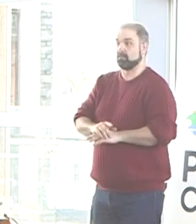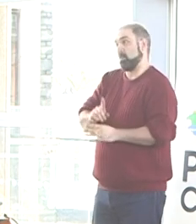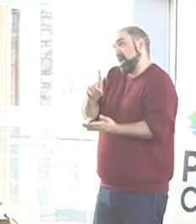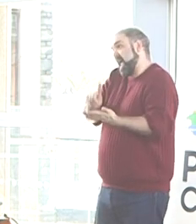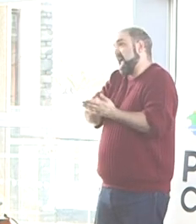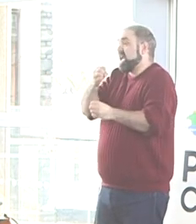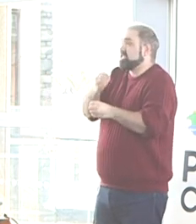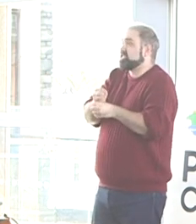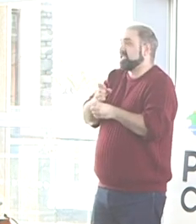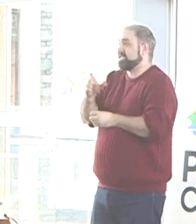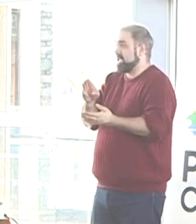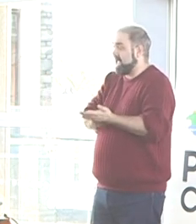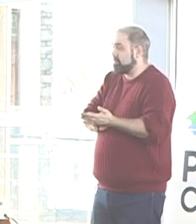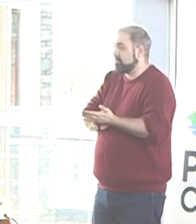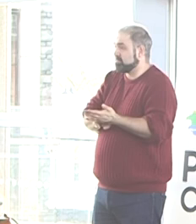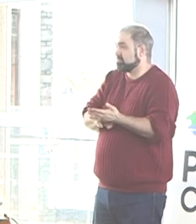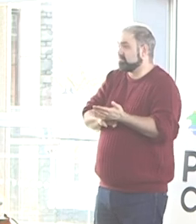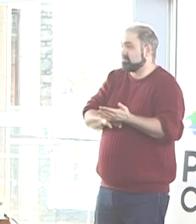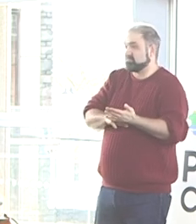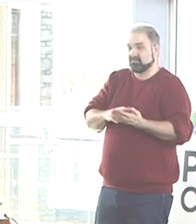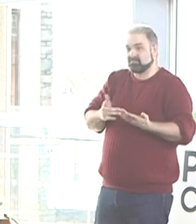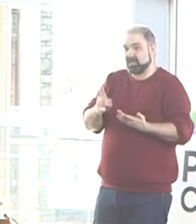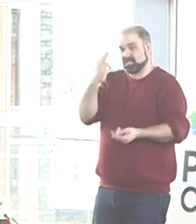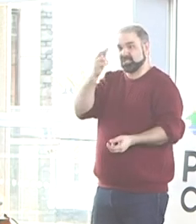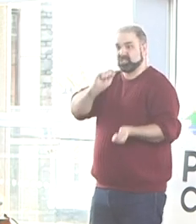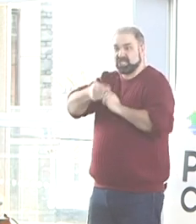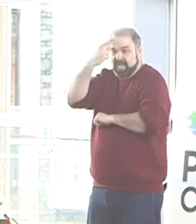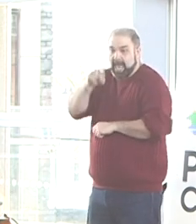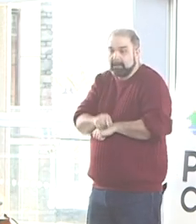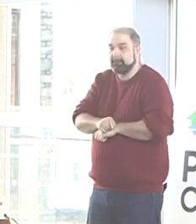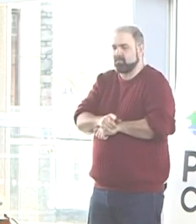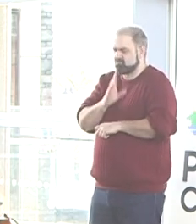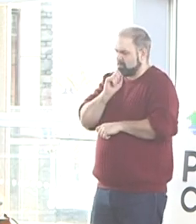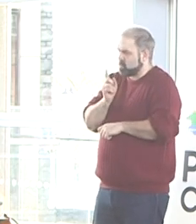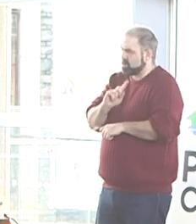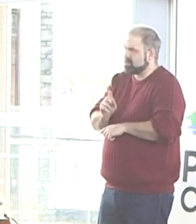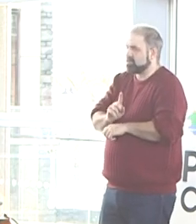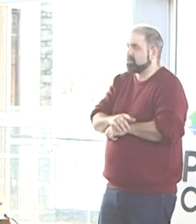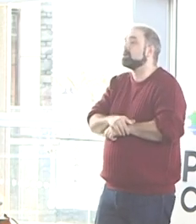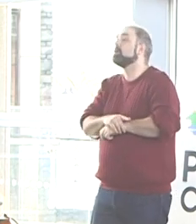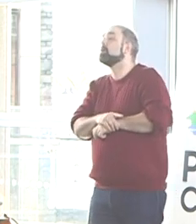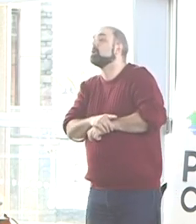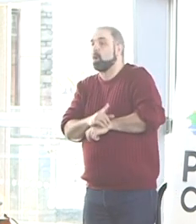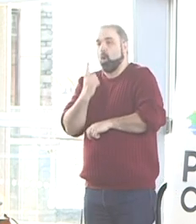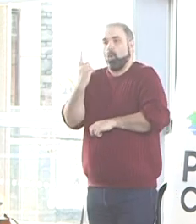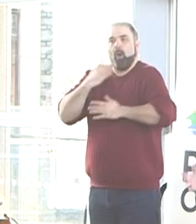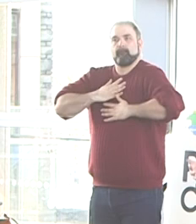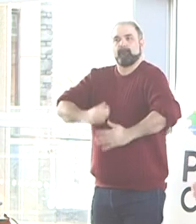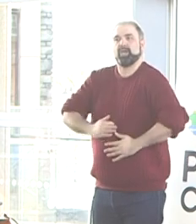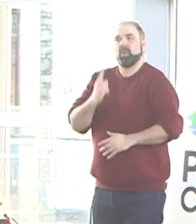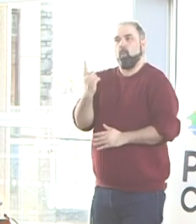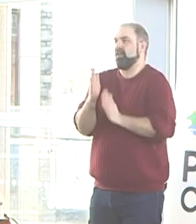LGCM, Lesbian Gay Christian Movement, as was. Now they've changed their name, which I can't remember what it is. One Body, One Faith